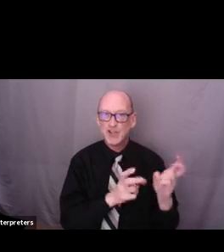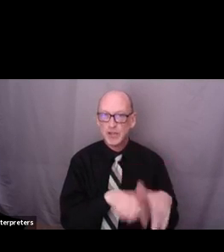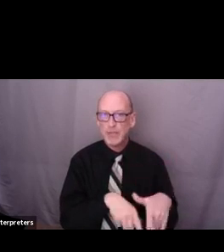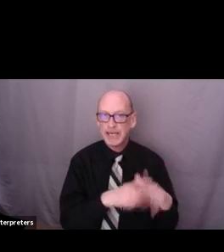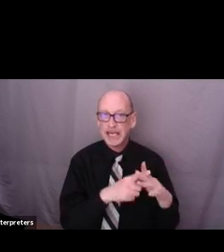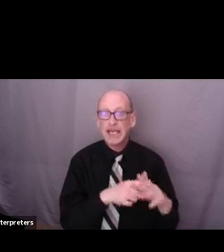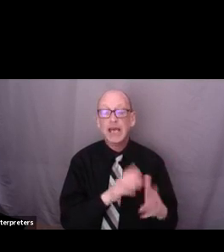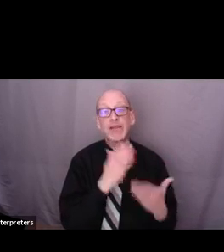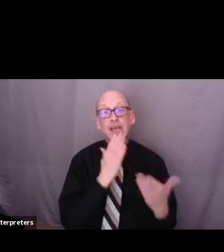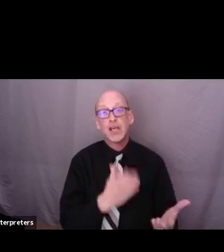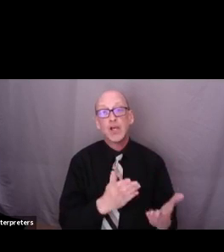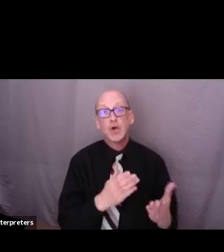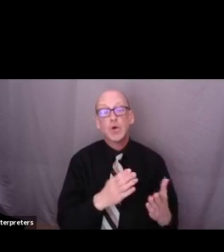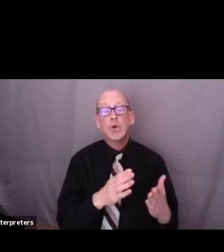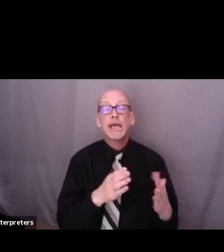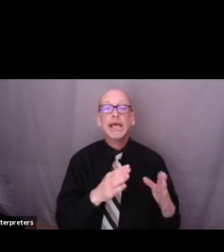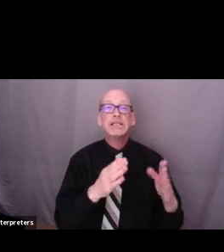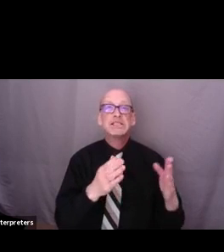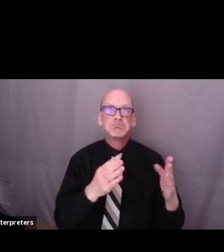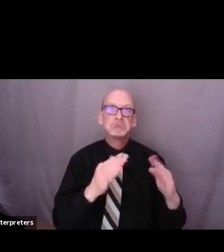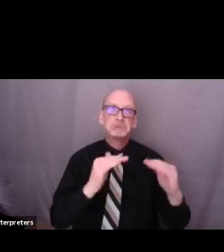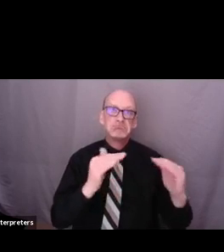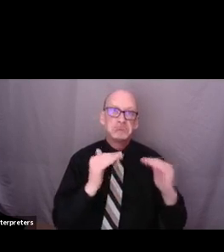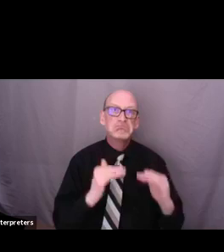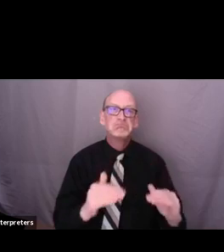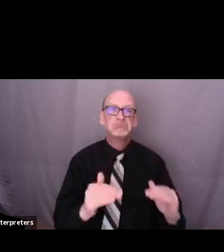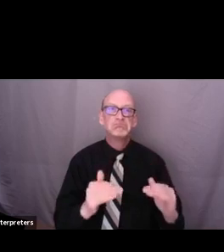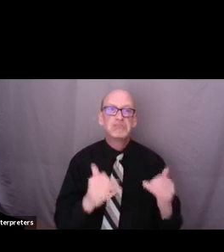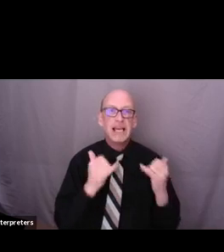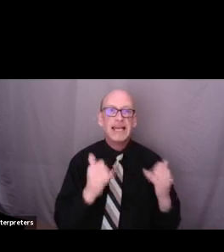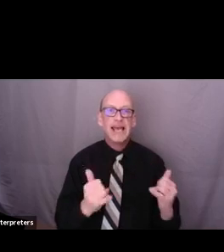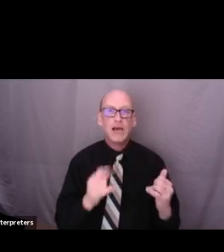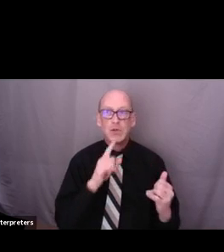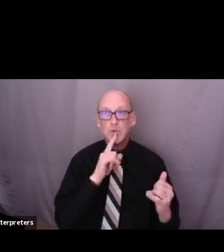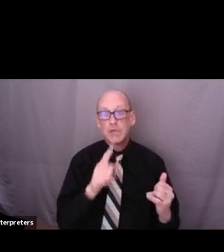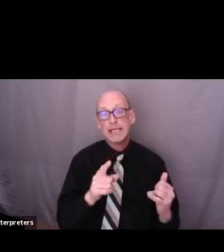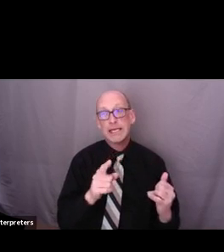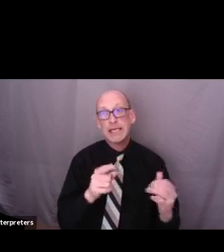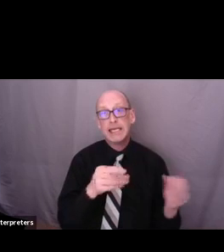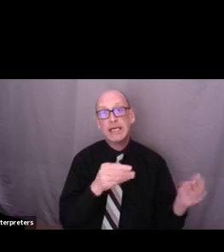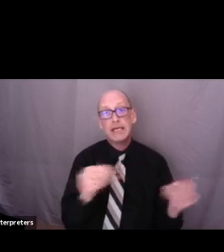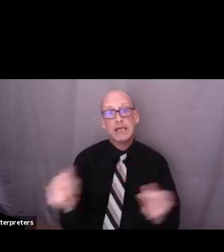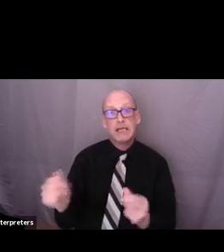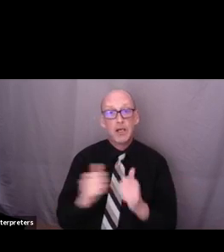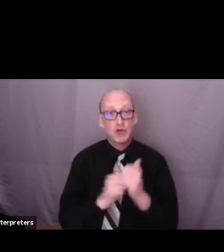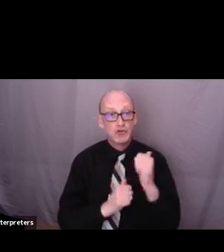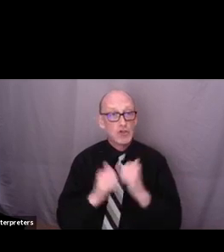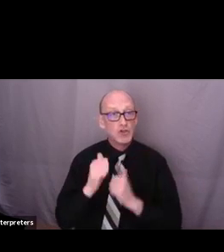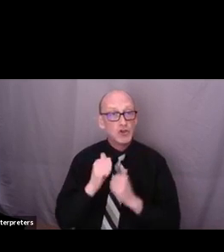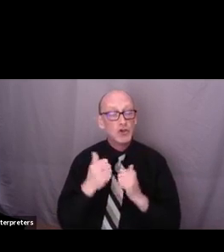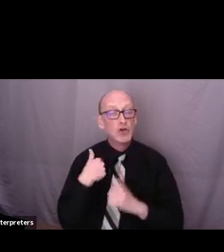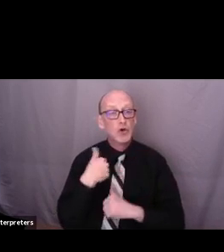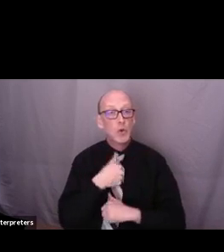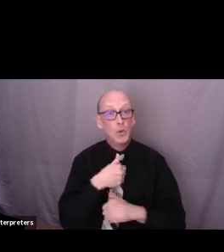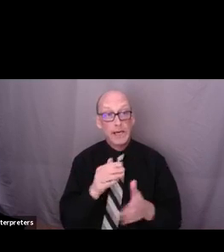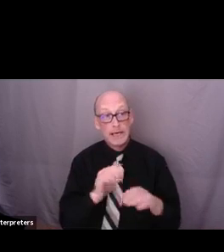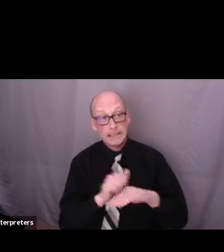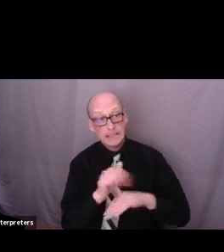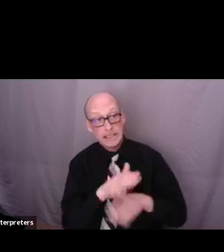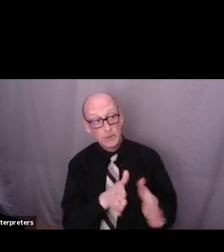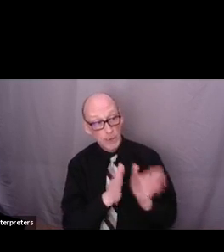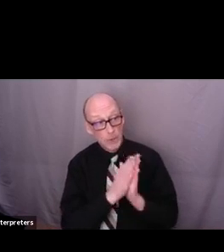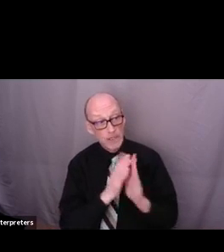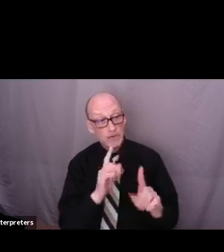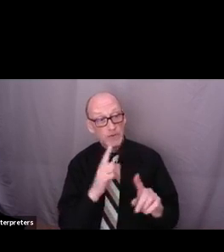that's eased up just a little bit. And now it's just a really seamless structure where we can put in a request on behalf of the